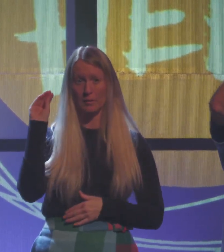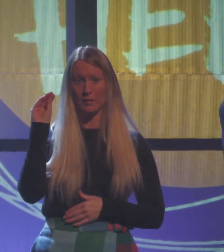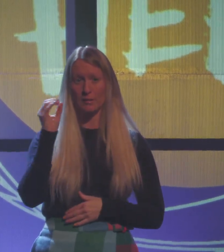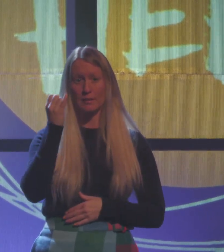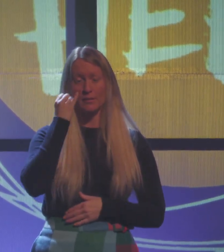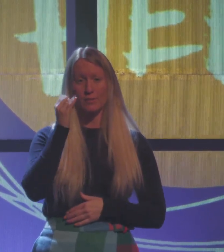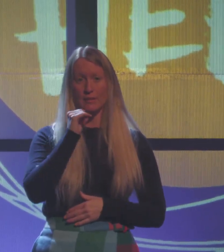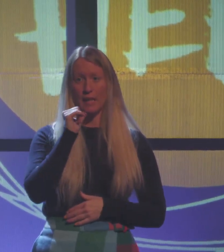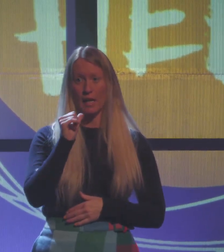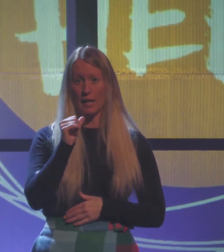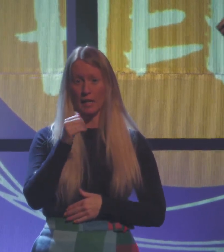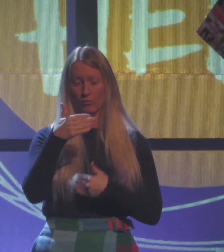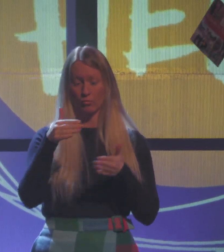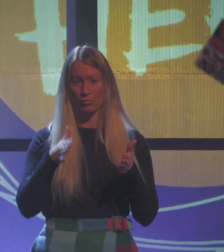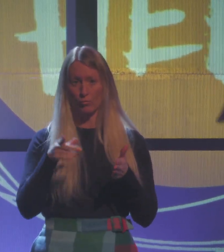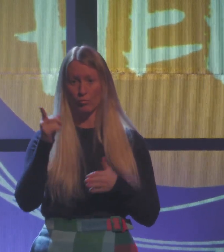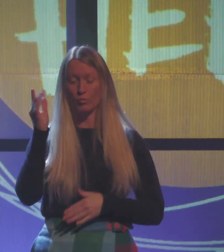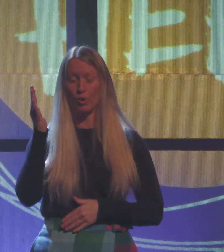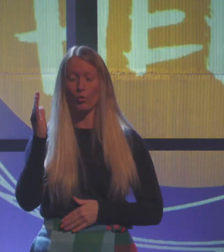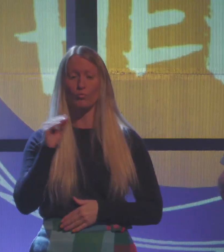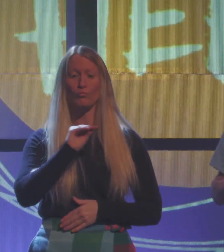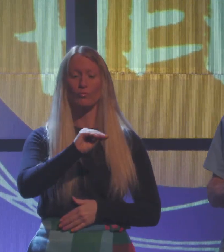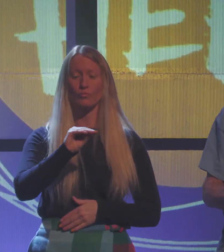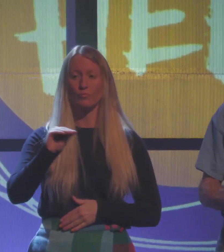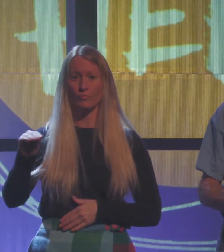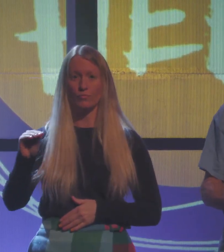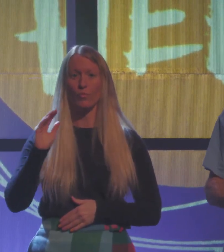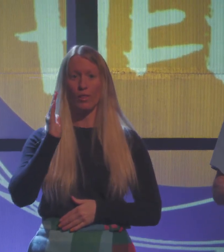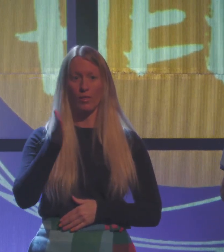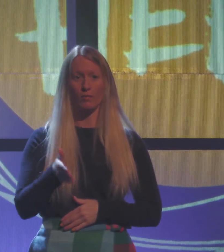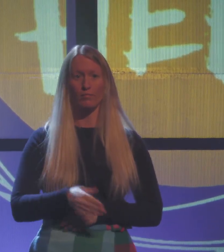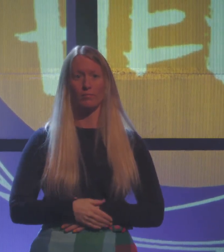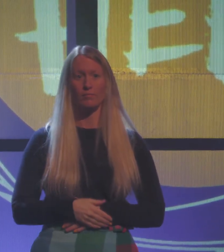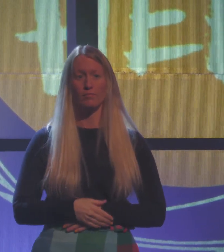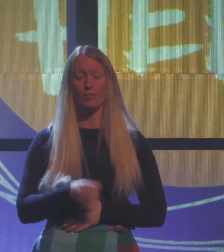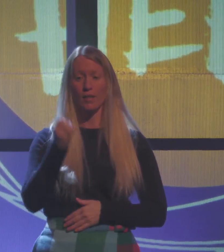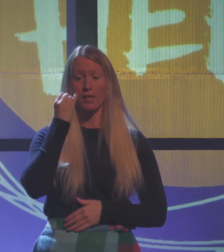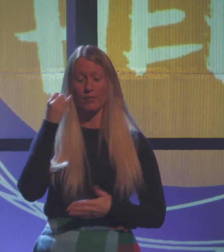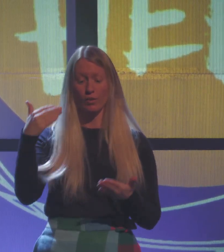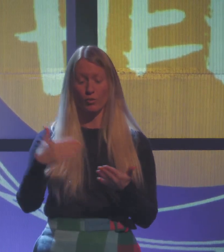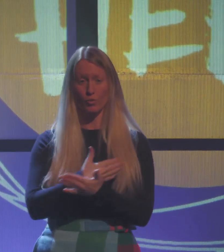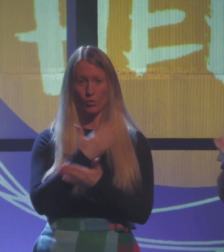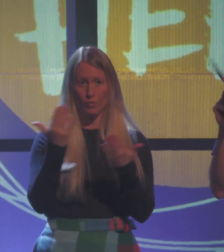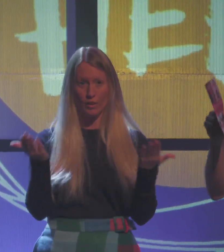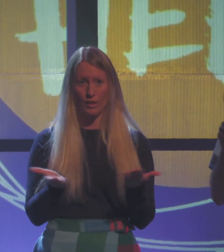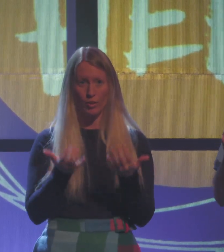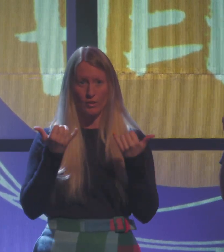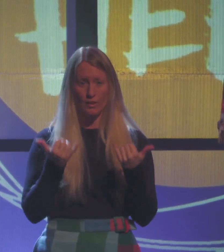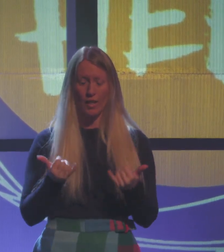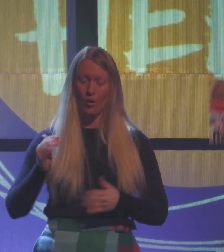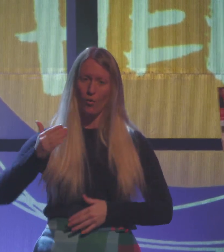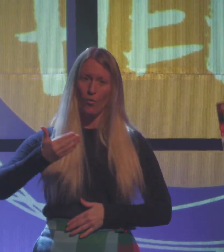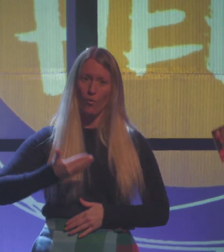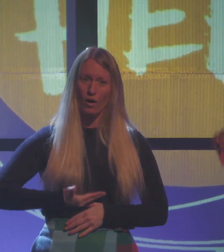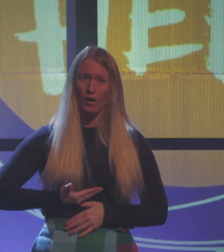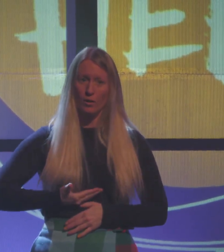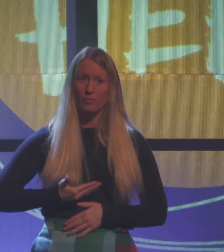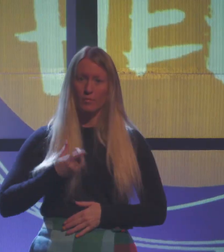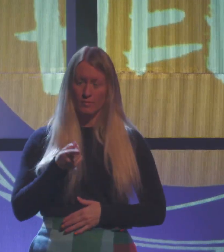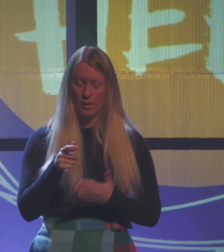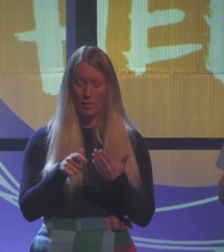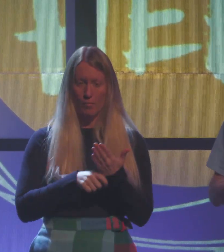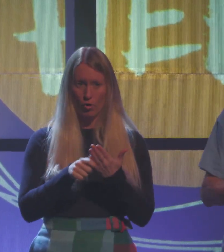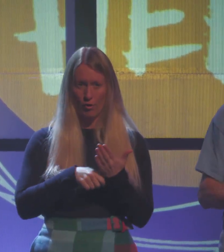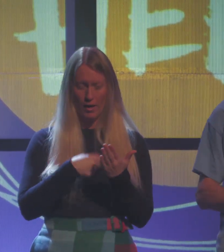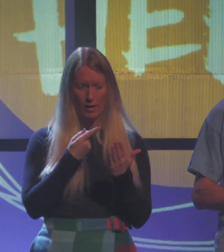raise your hand and a room host will bring one by for you. If you are new here today, welcome. You'll find a few things in the